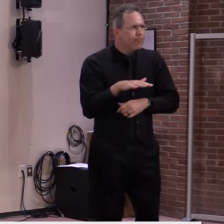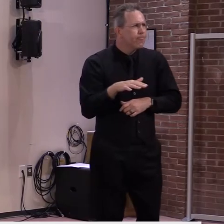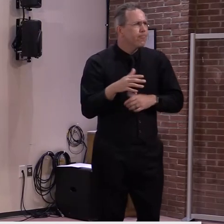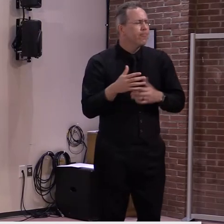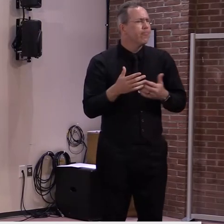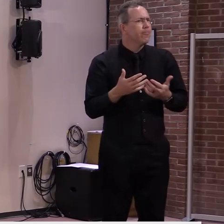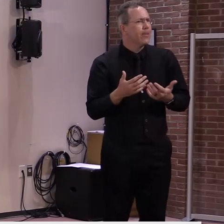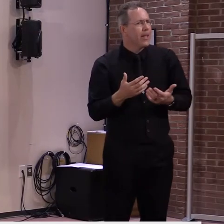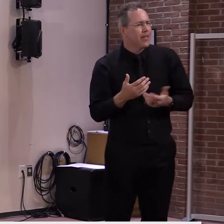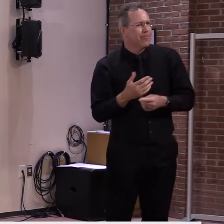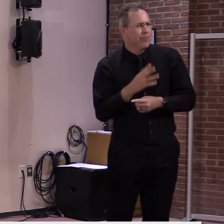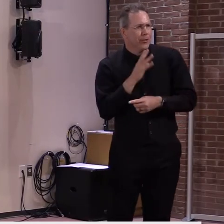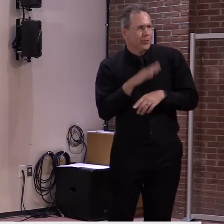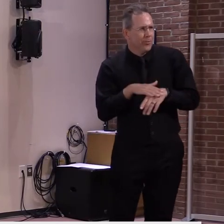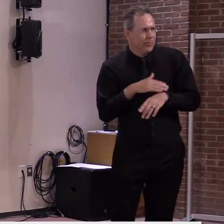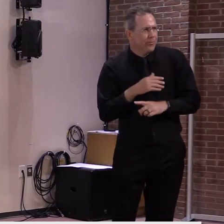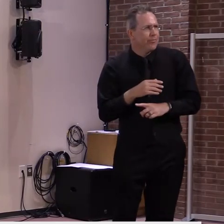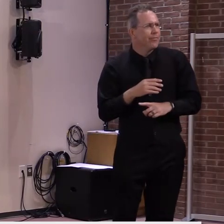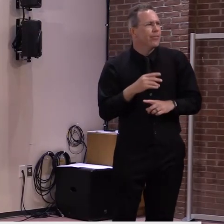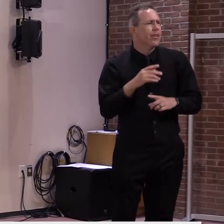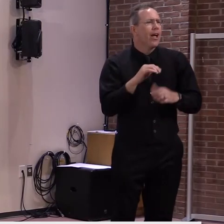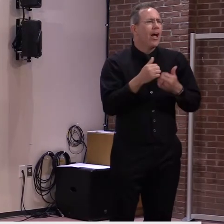pivot this plan to a really